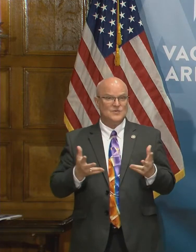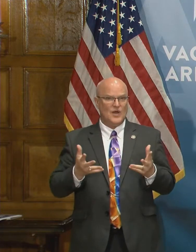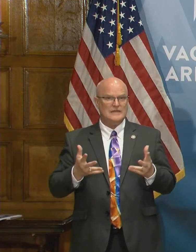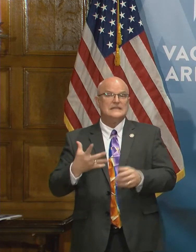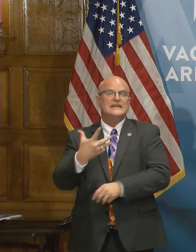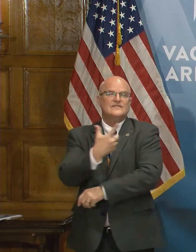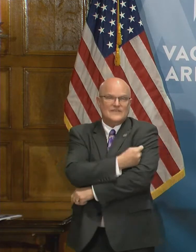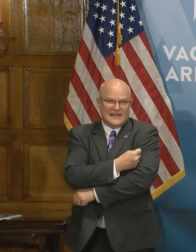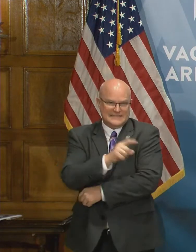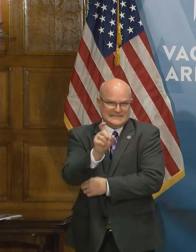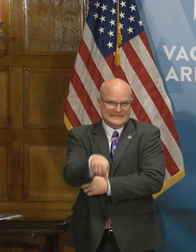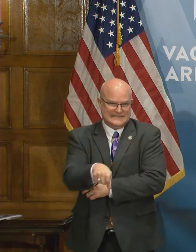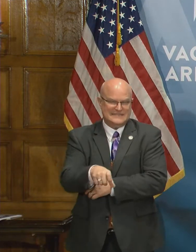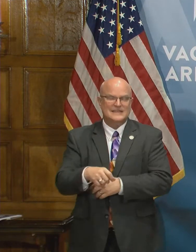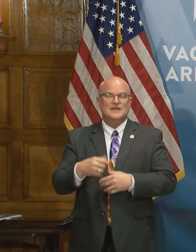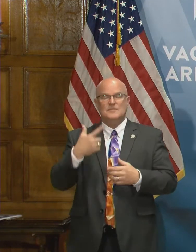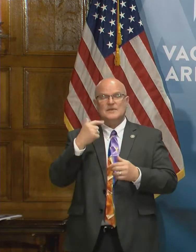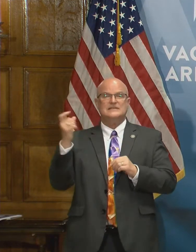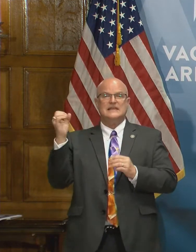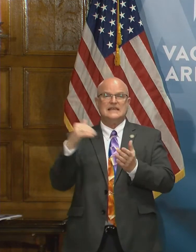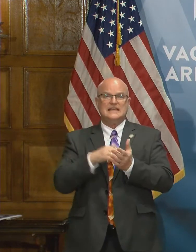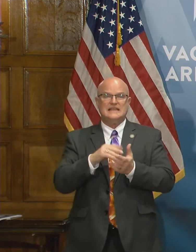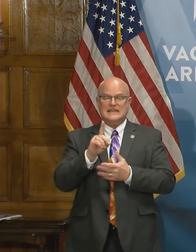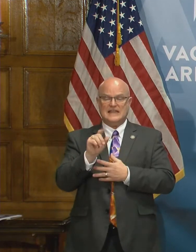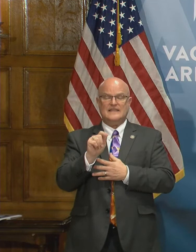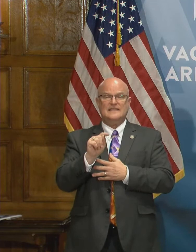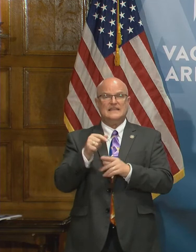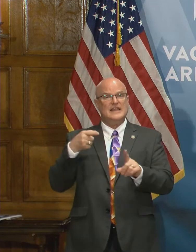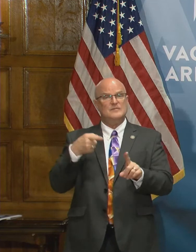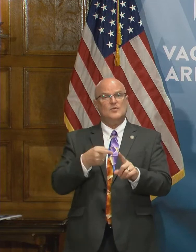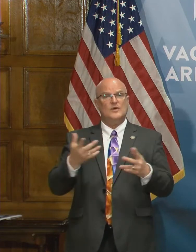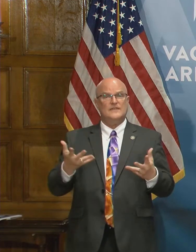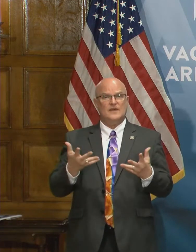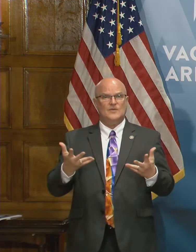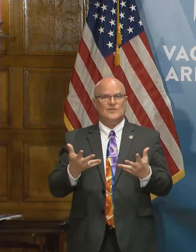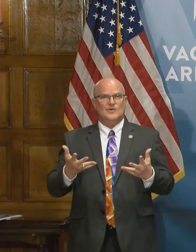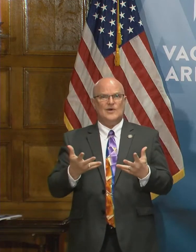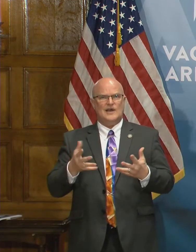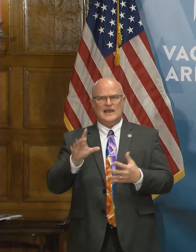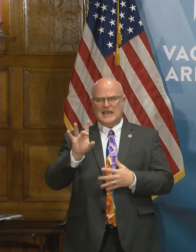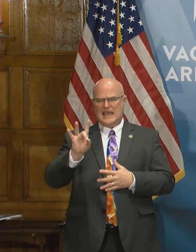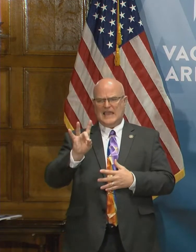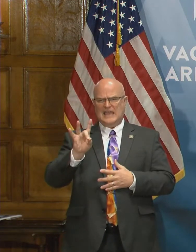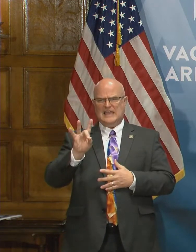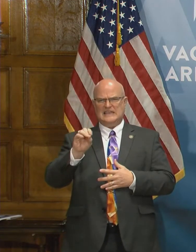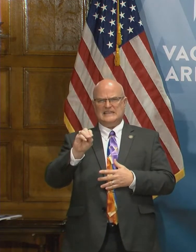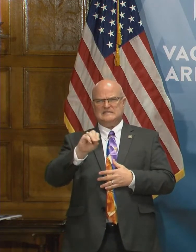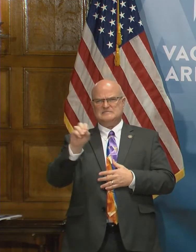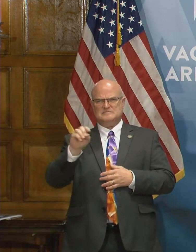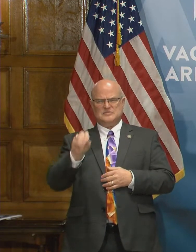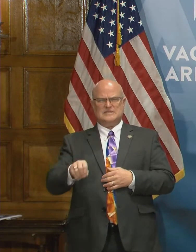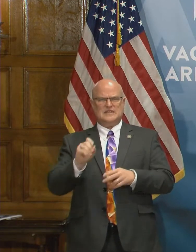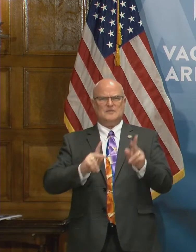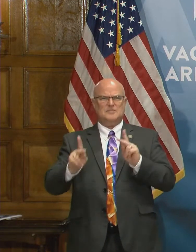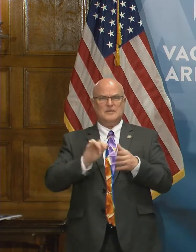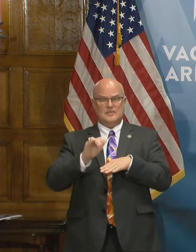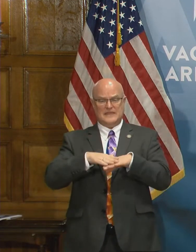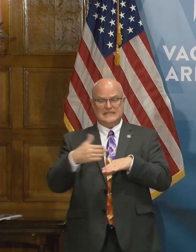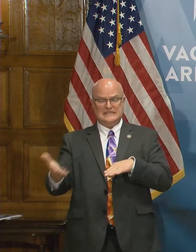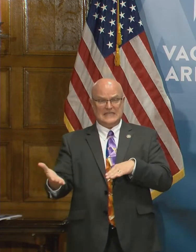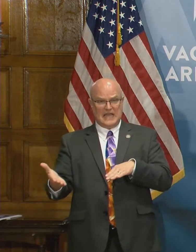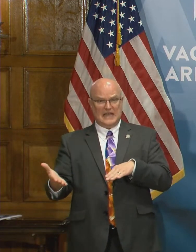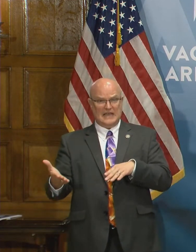get vaccinated, because again, you go to the data point that 80% of those that